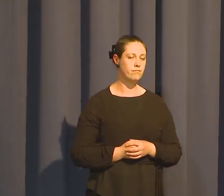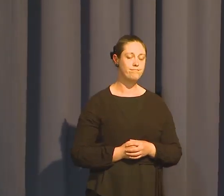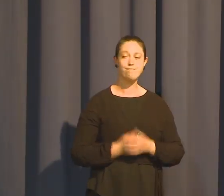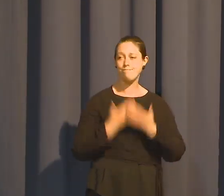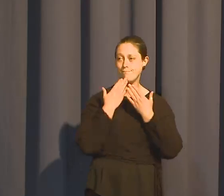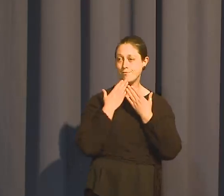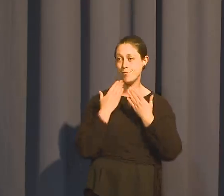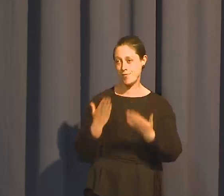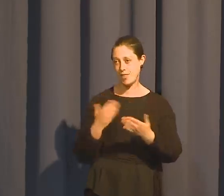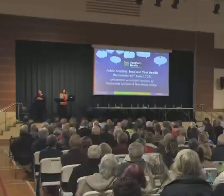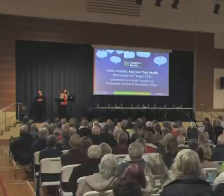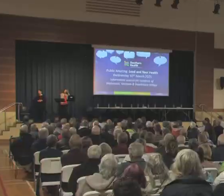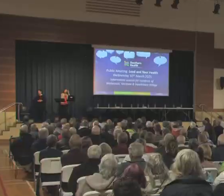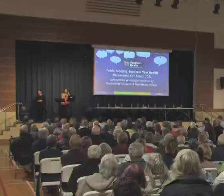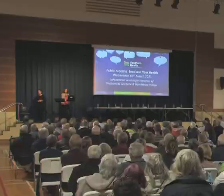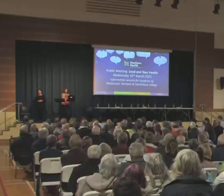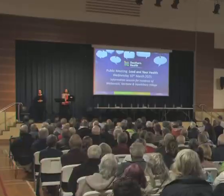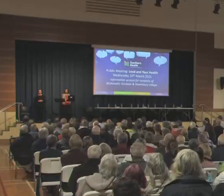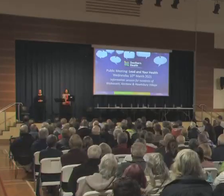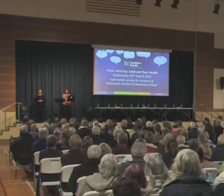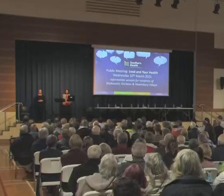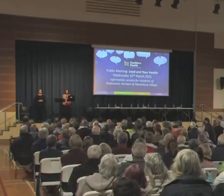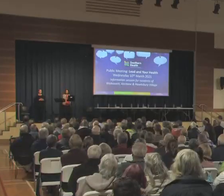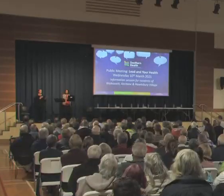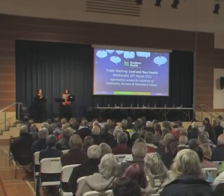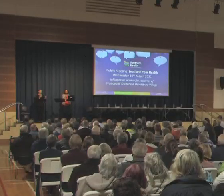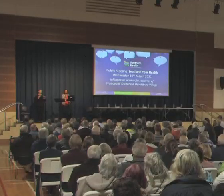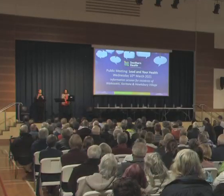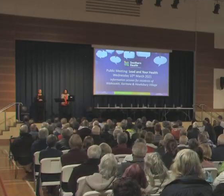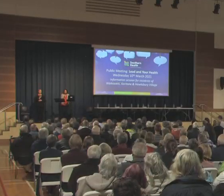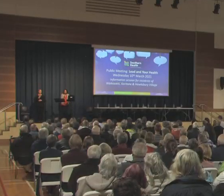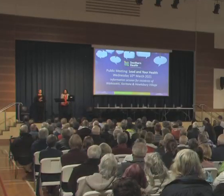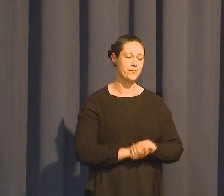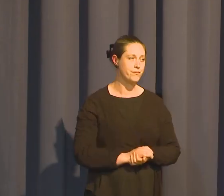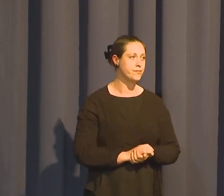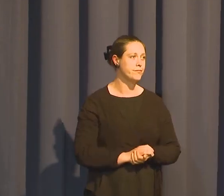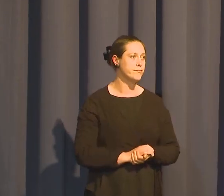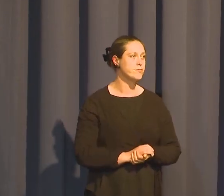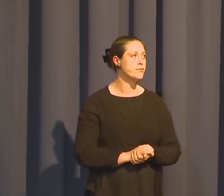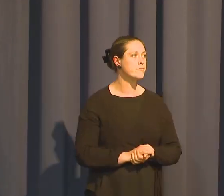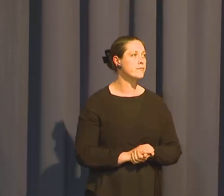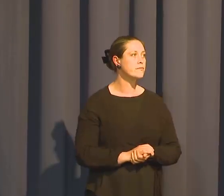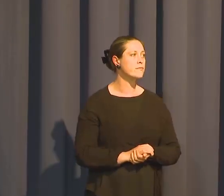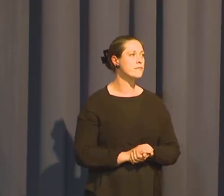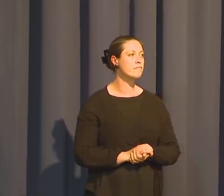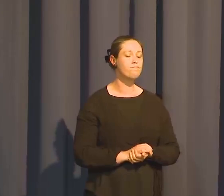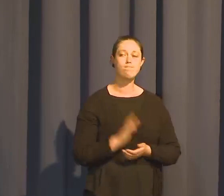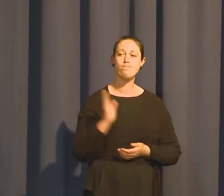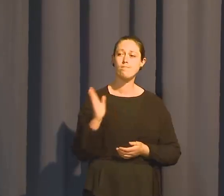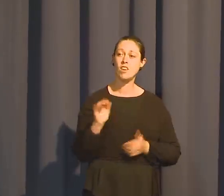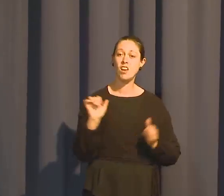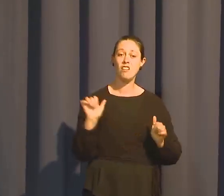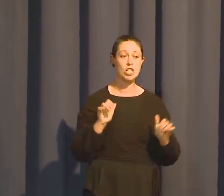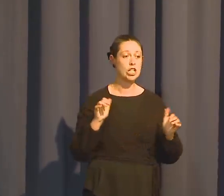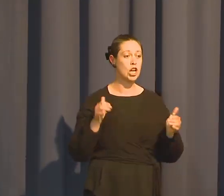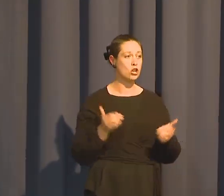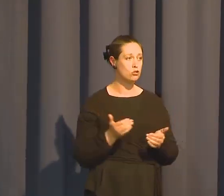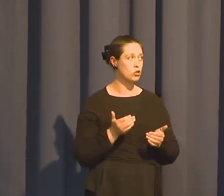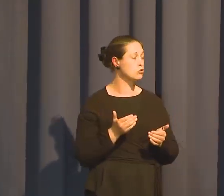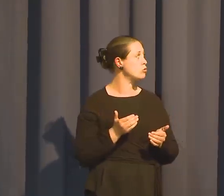Thanks very much, Alistair, and welcome to you all this evening. So Alistair has already